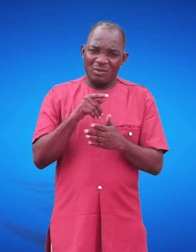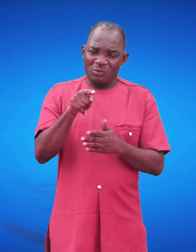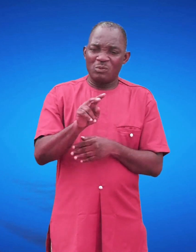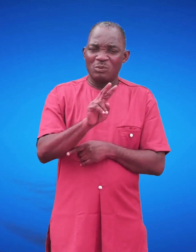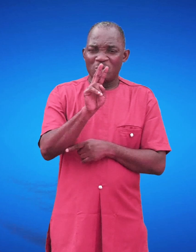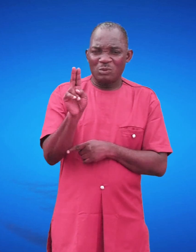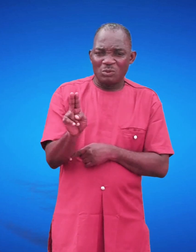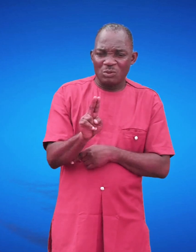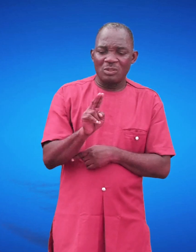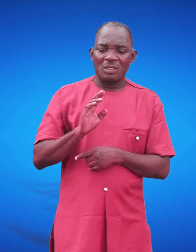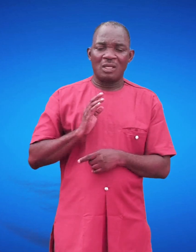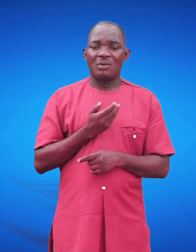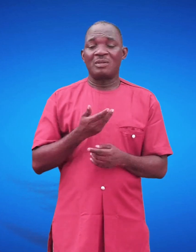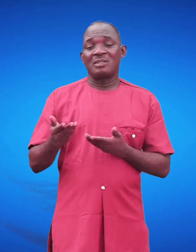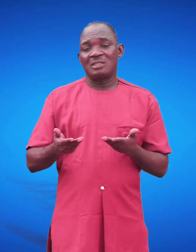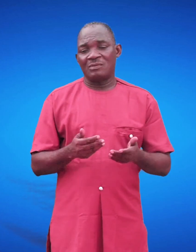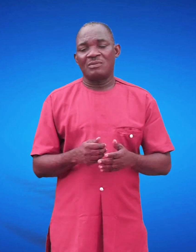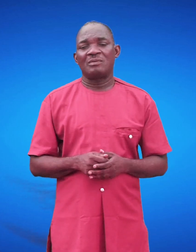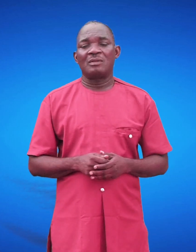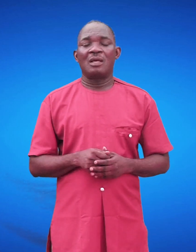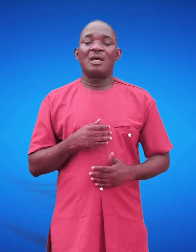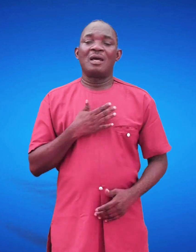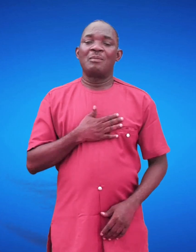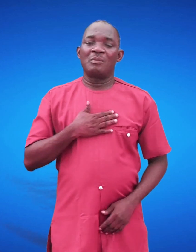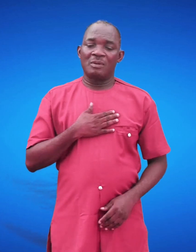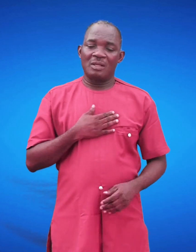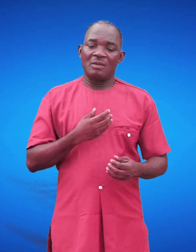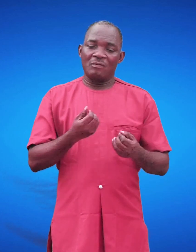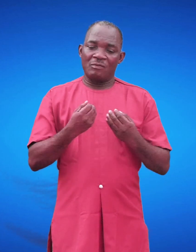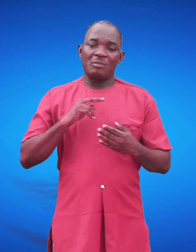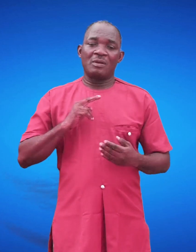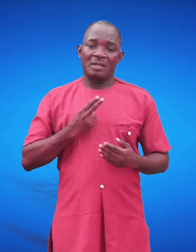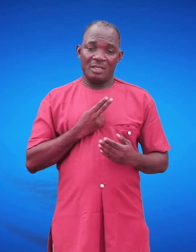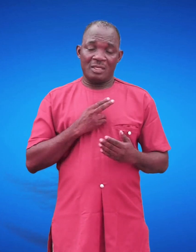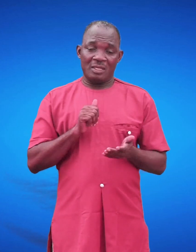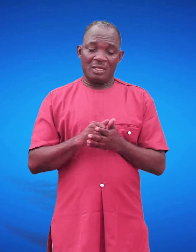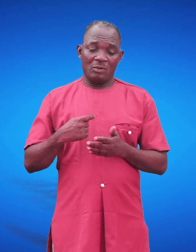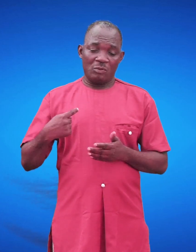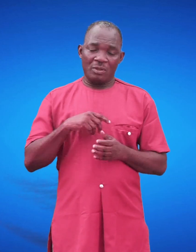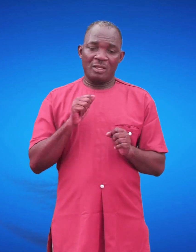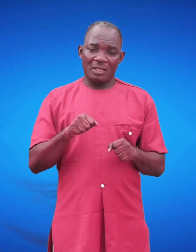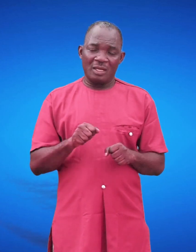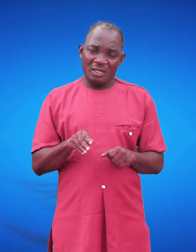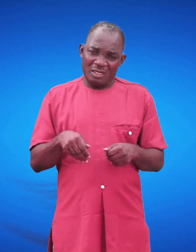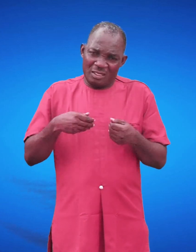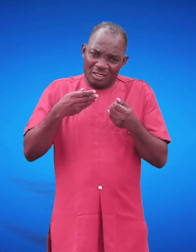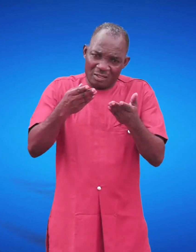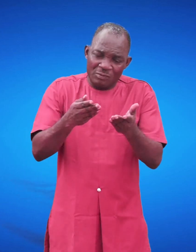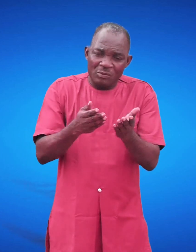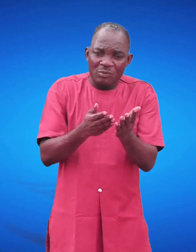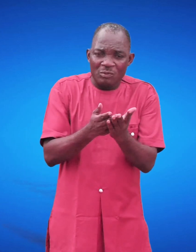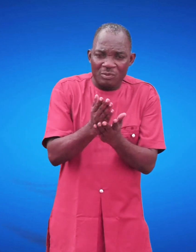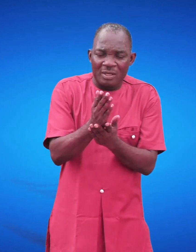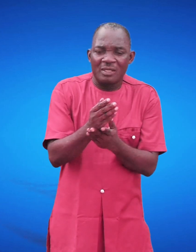our service, please tell us so we can give you the right support.